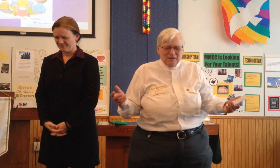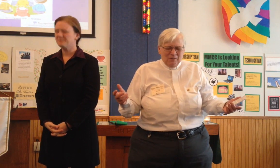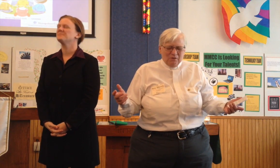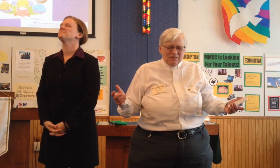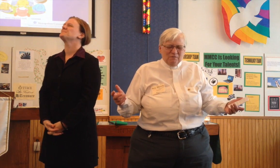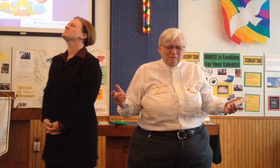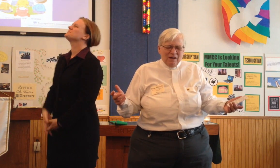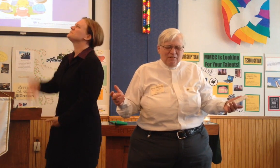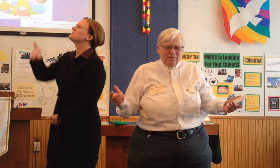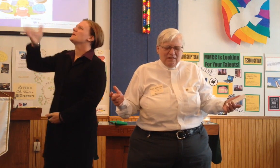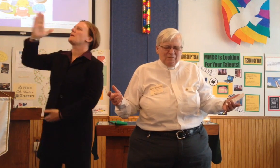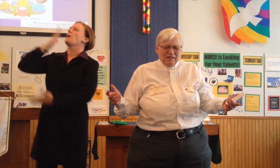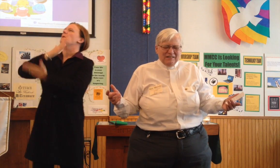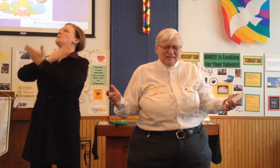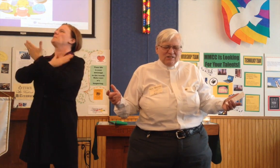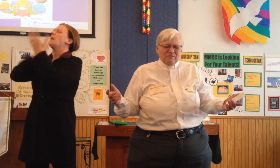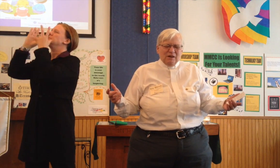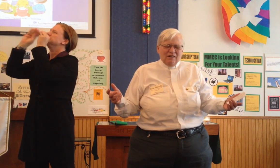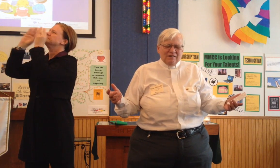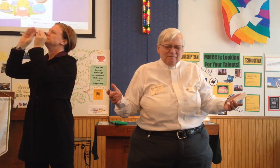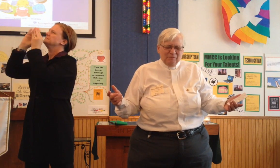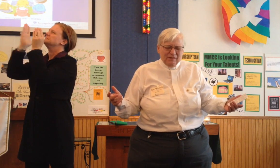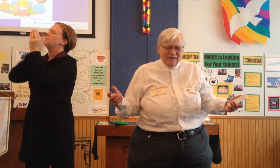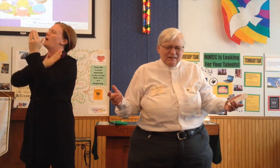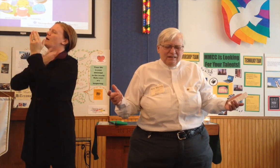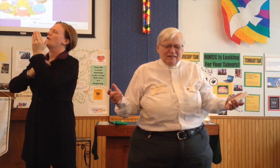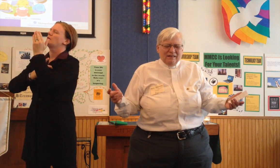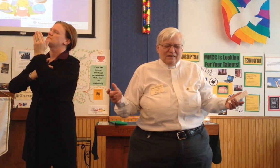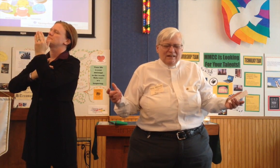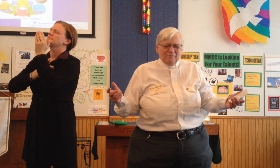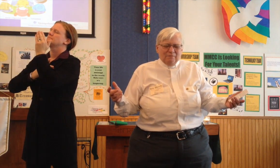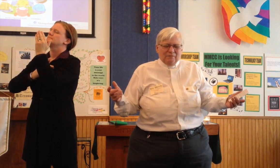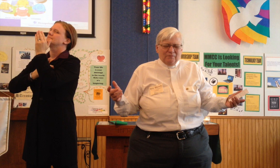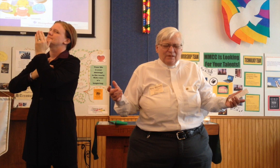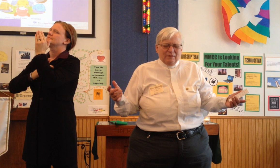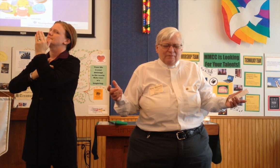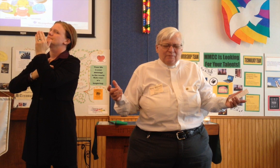loving God, may the words of my mouth and the meditations of my heart